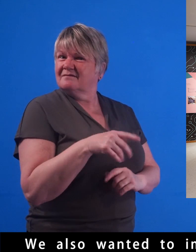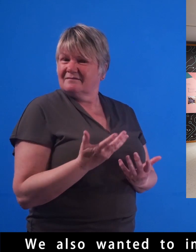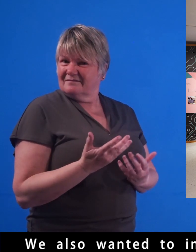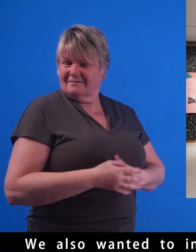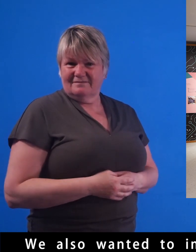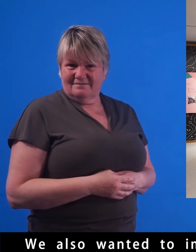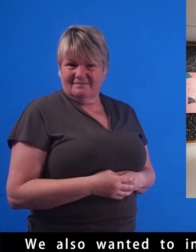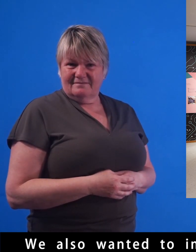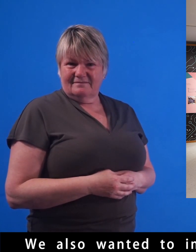toys.